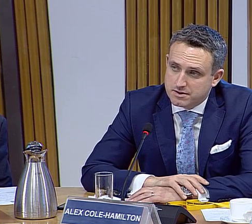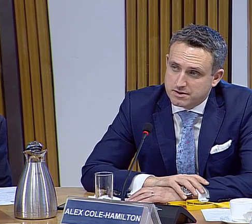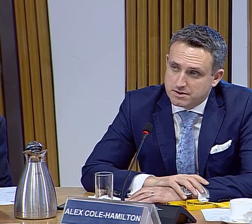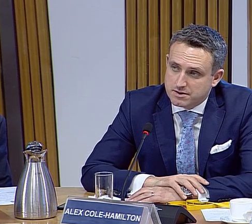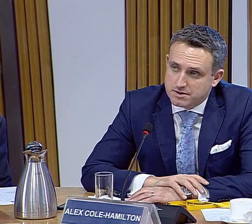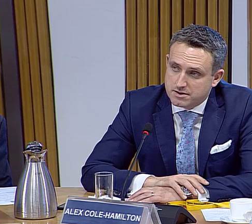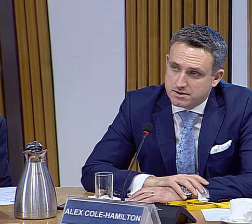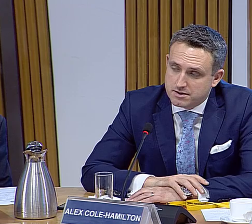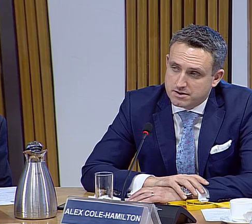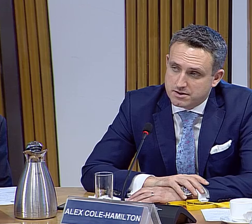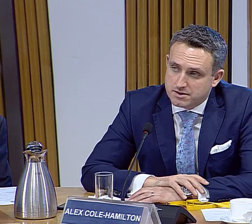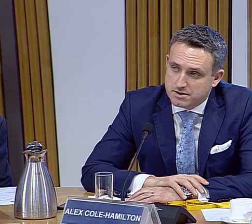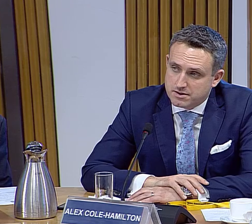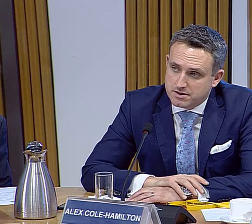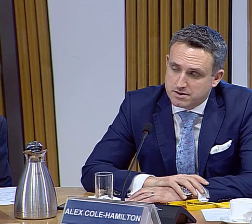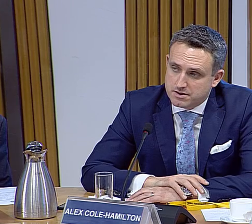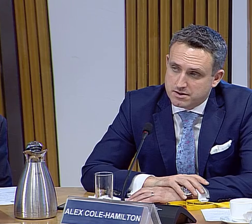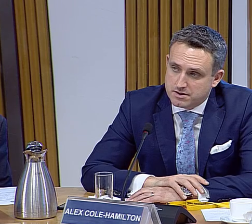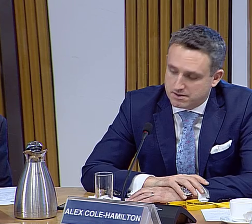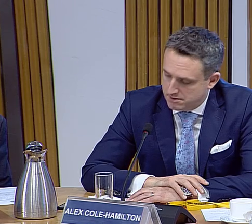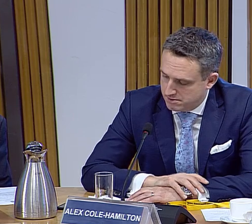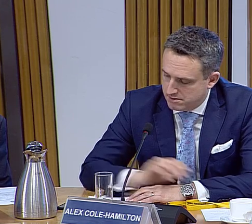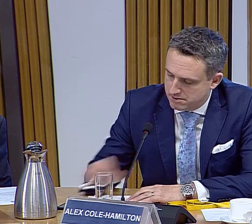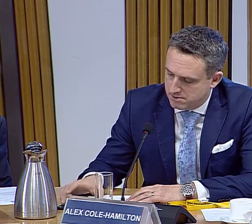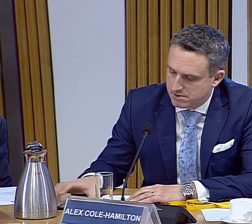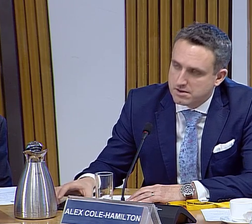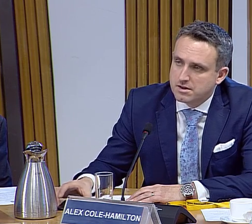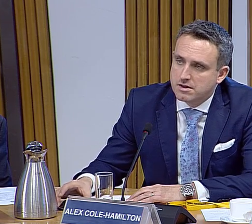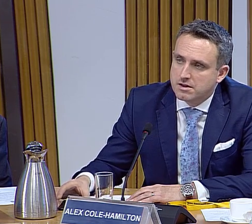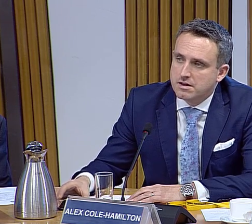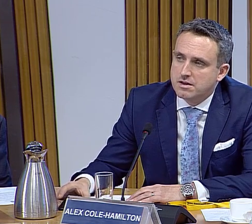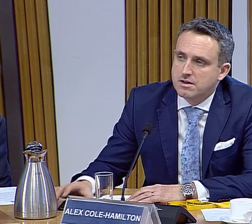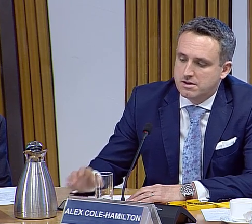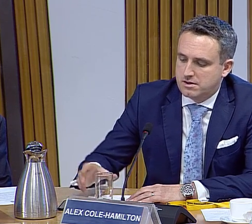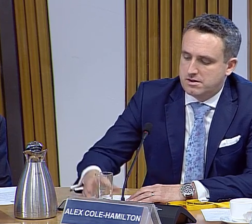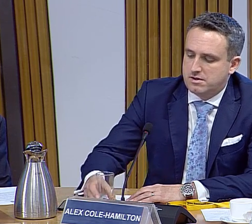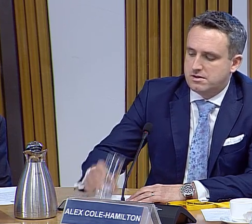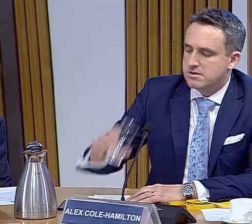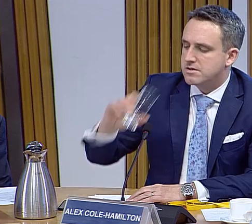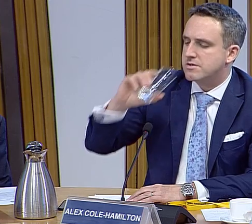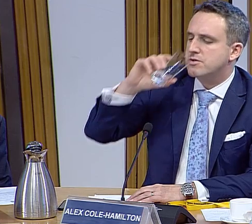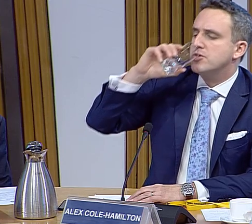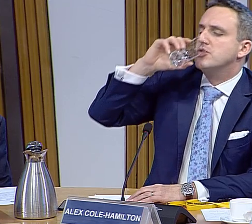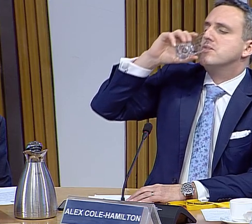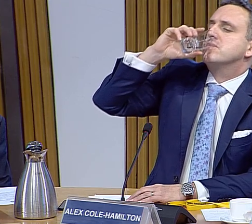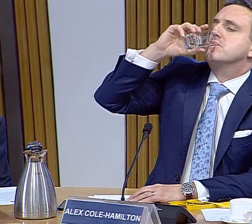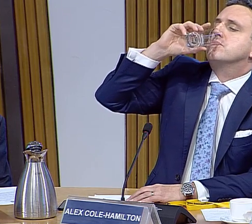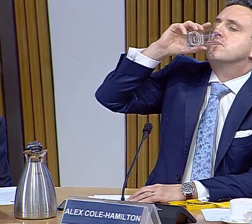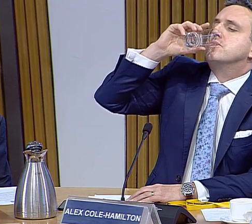to come in with, on the issue of it being an institutional approach, at the moment it falls upon the student bodies to help make Freshers' Week and social